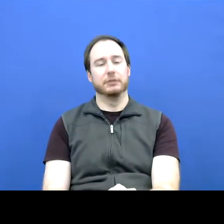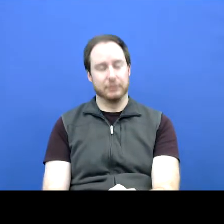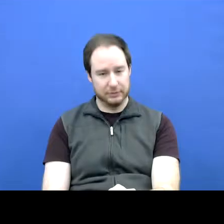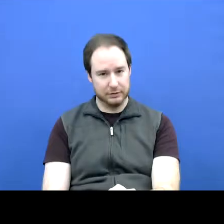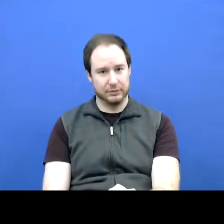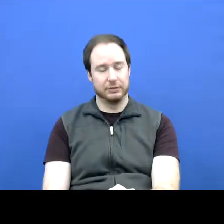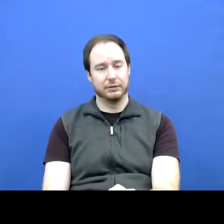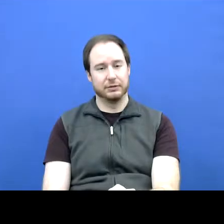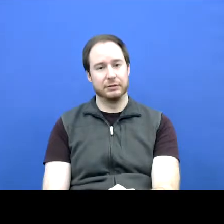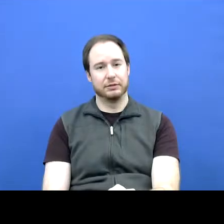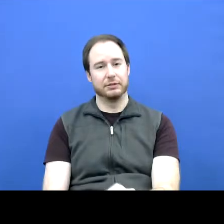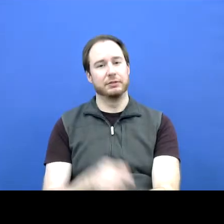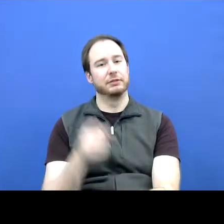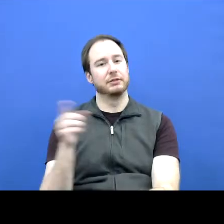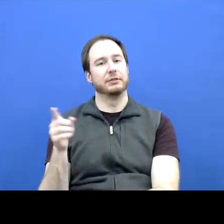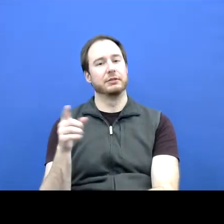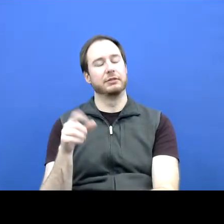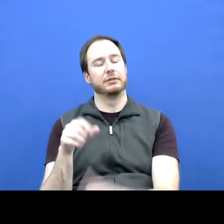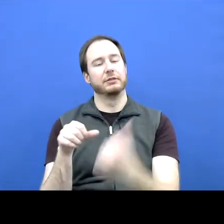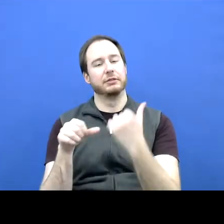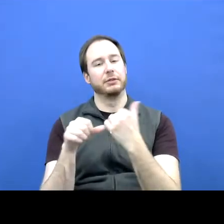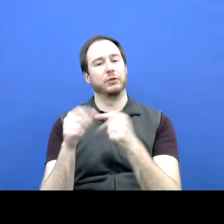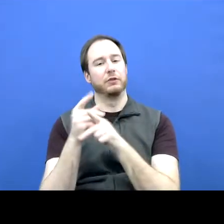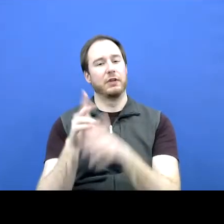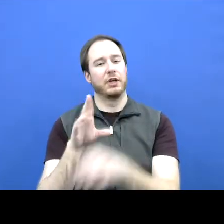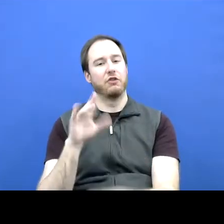I've got a thumbs up sign from our